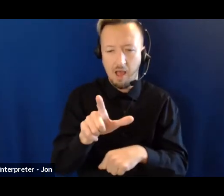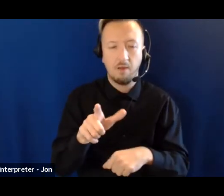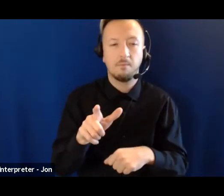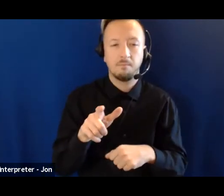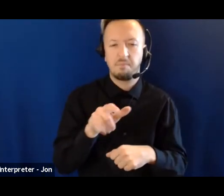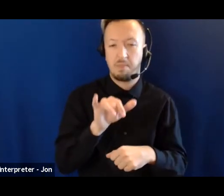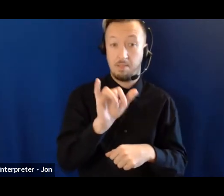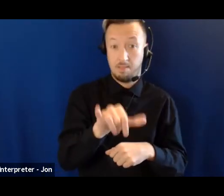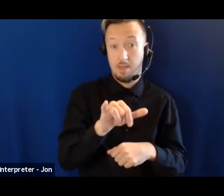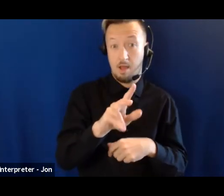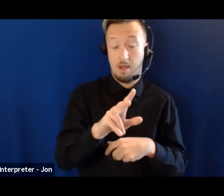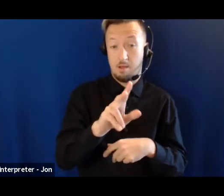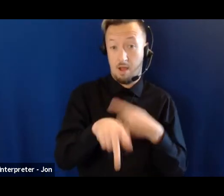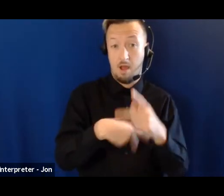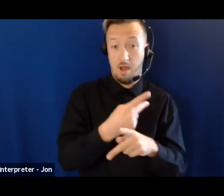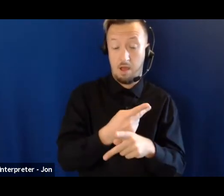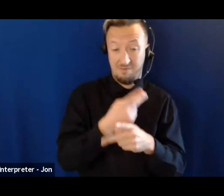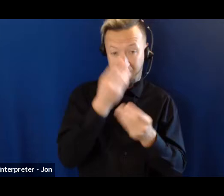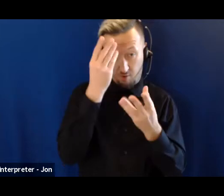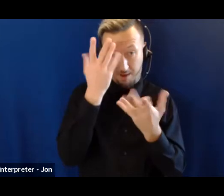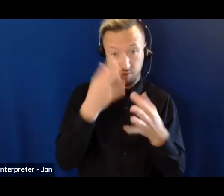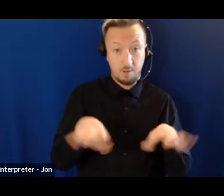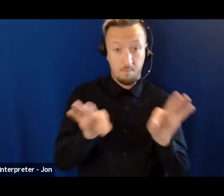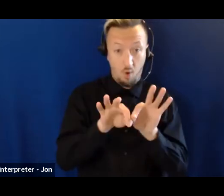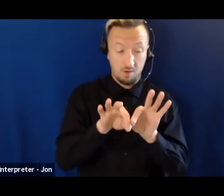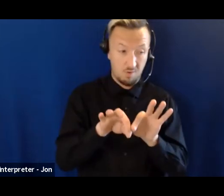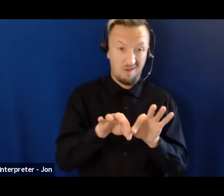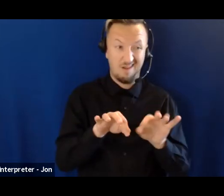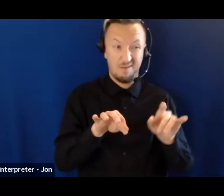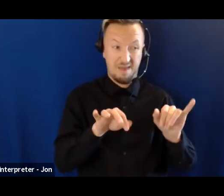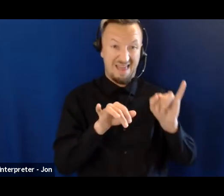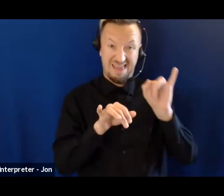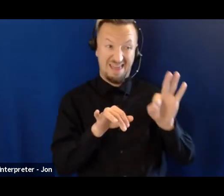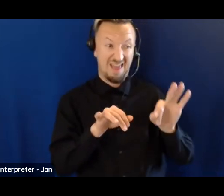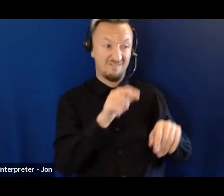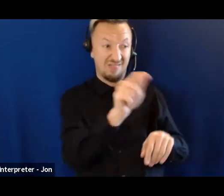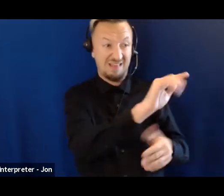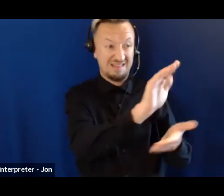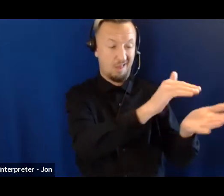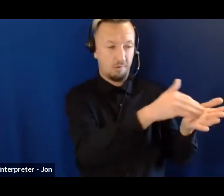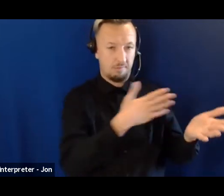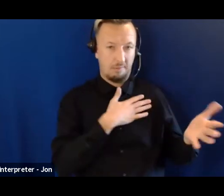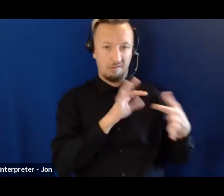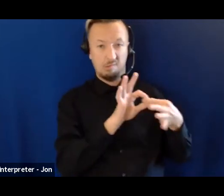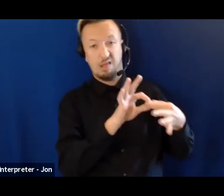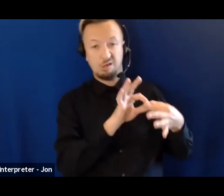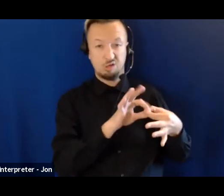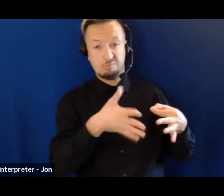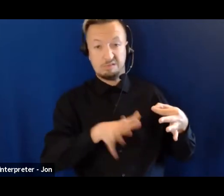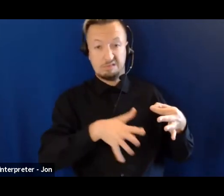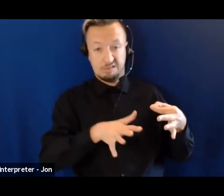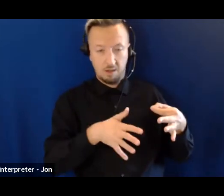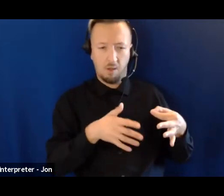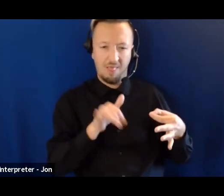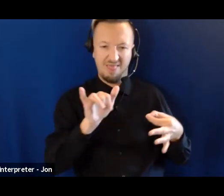stuff's important, and you need to know that. And again, if you don't have a good relationship, this is one way to do it. But that kind of stuff is on ACL